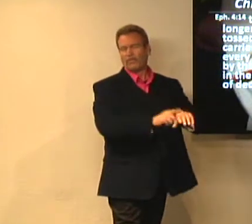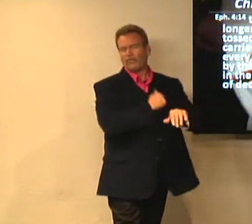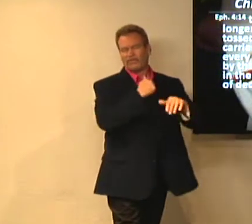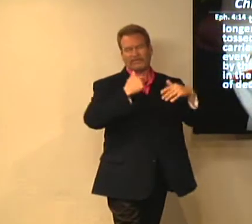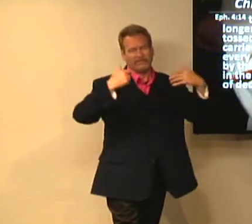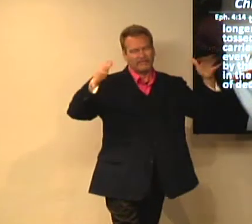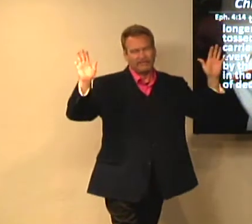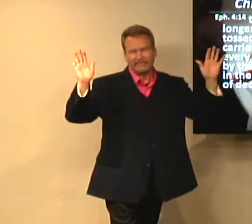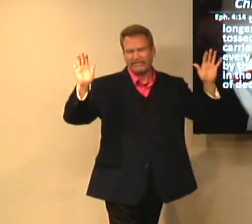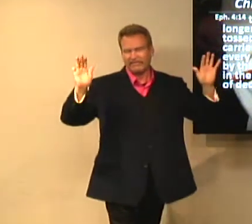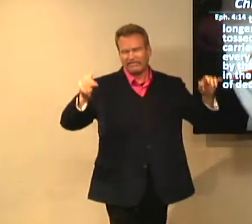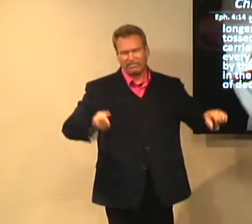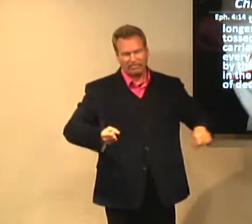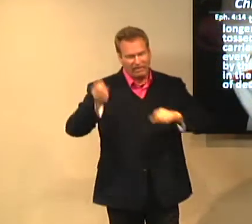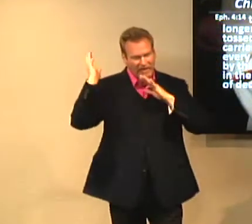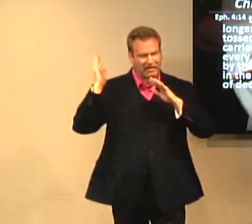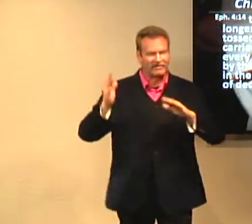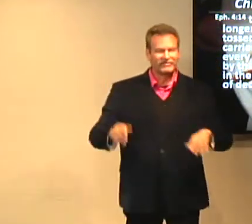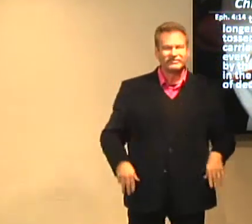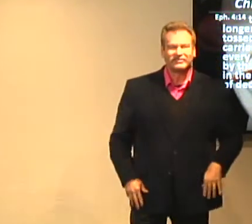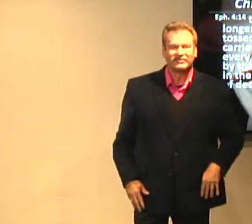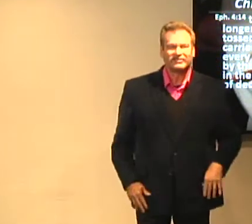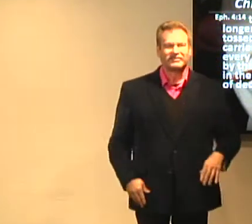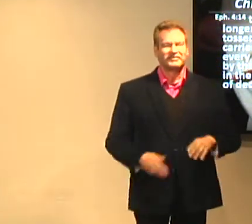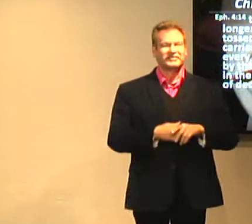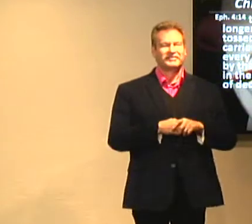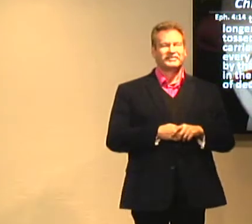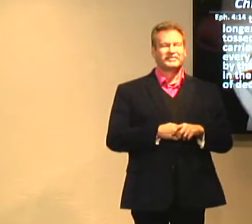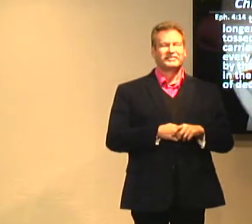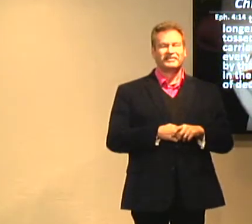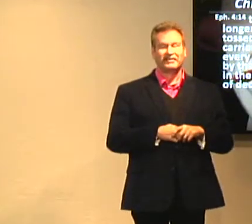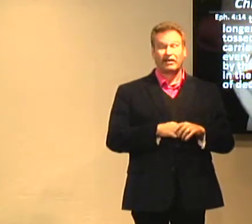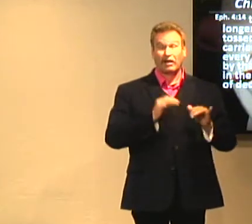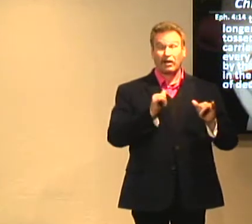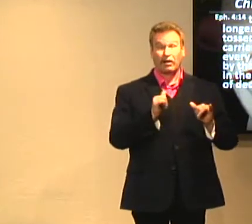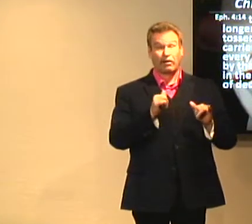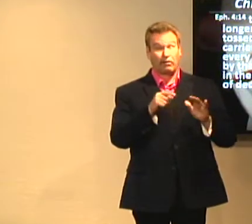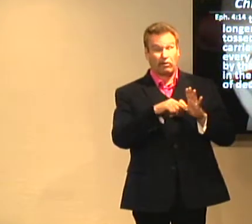always be complaining and whining. We need to grow up and become mature.